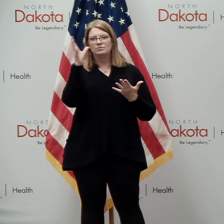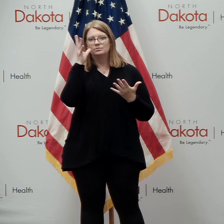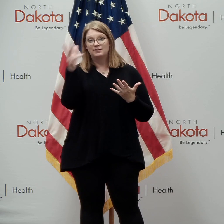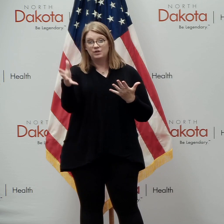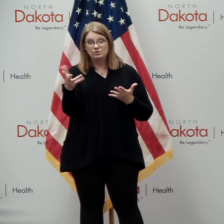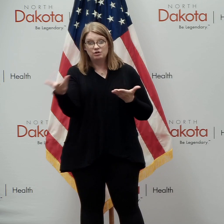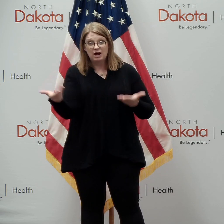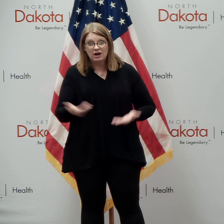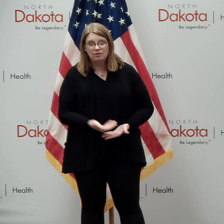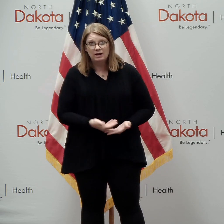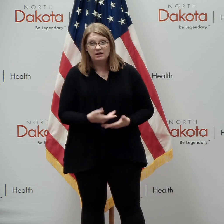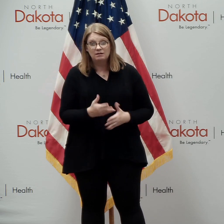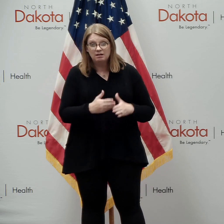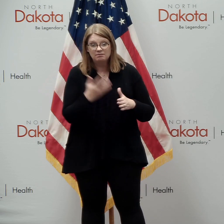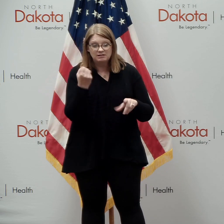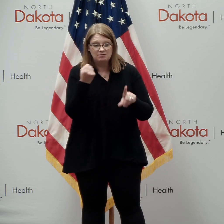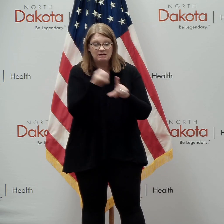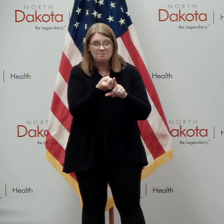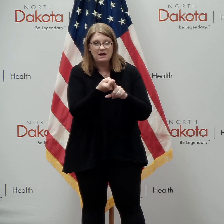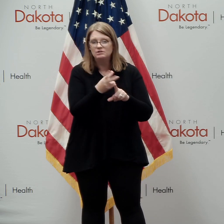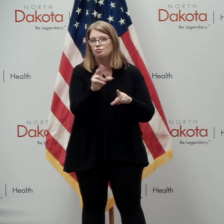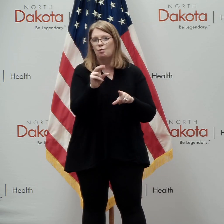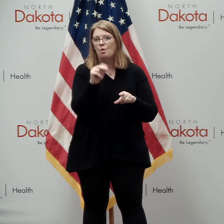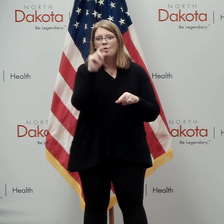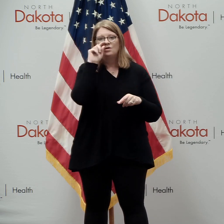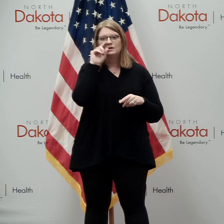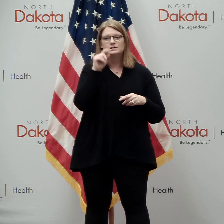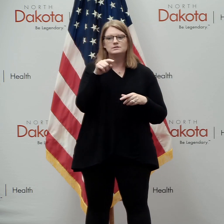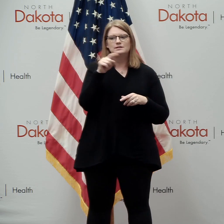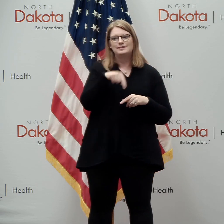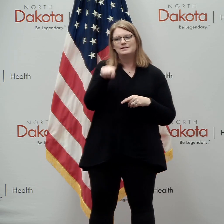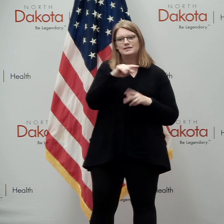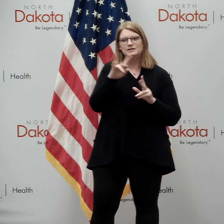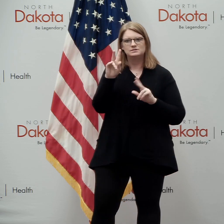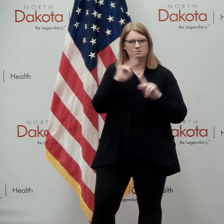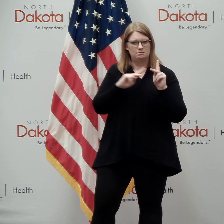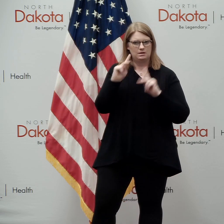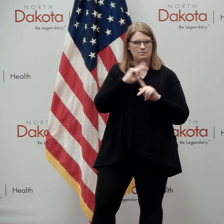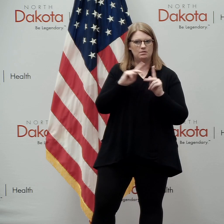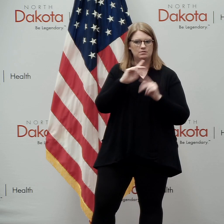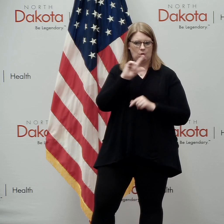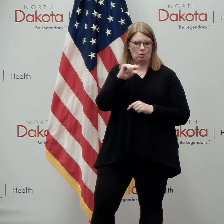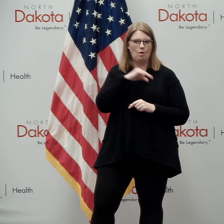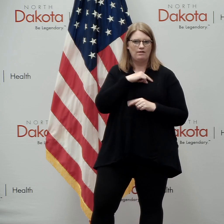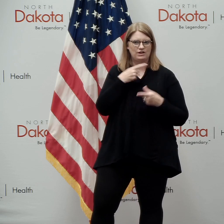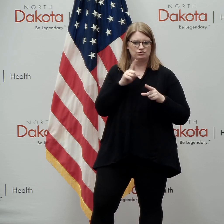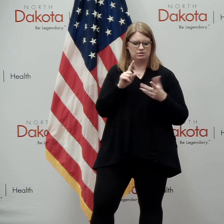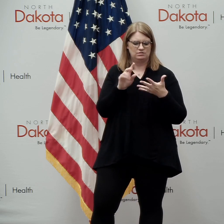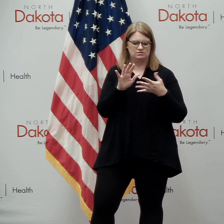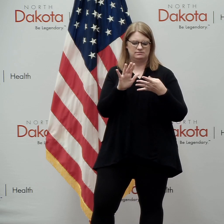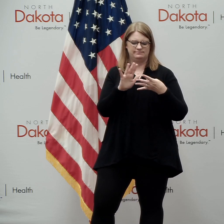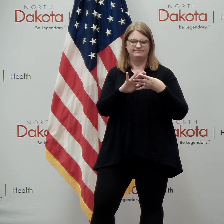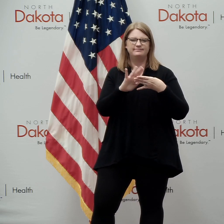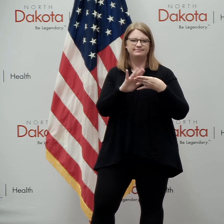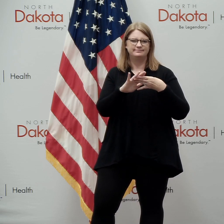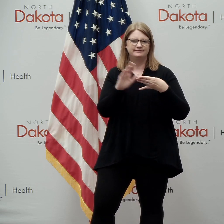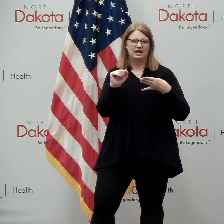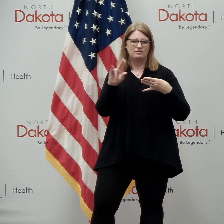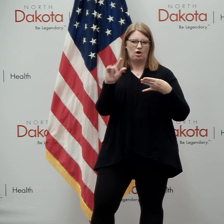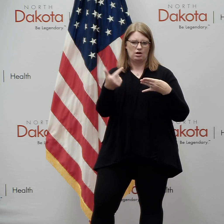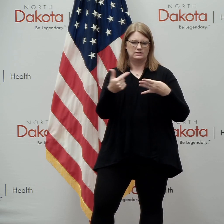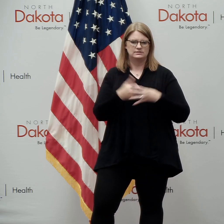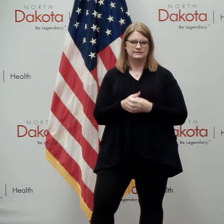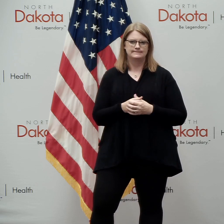dollars will only be going out to people that were previously unemployed and qualified during those first 3 weeks in